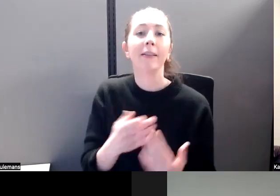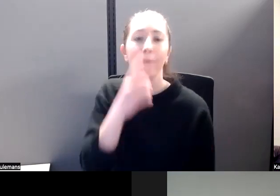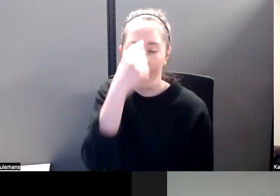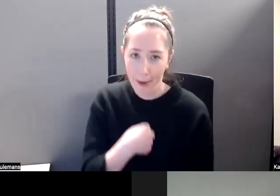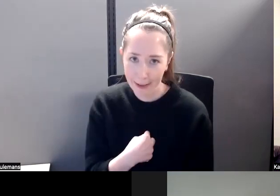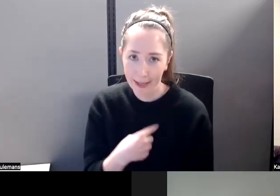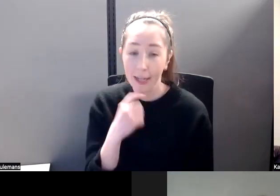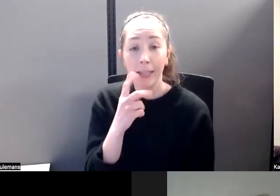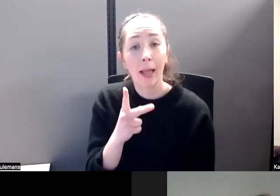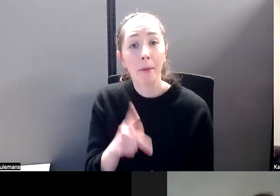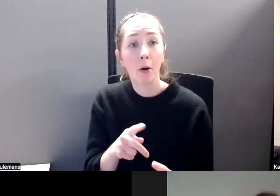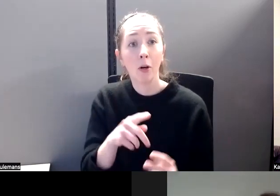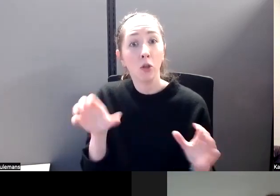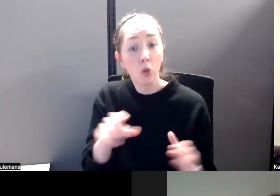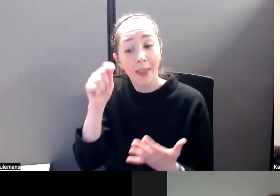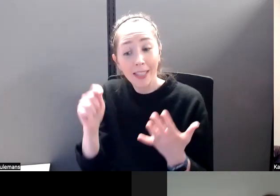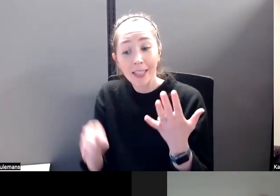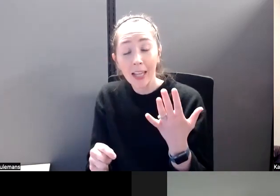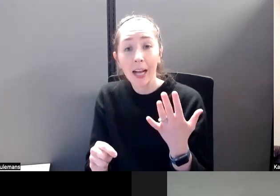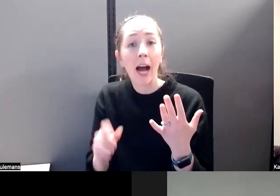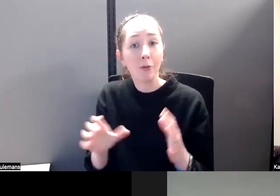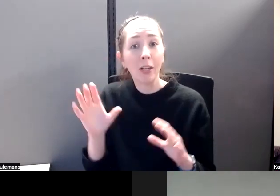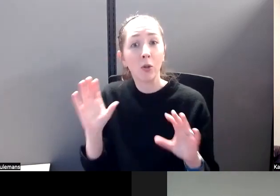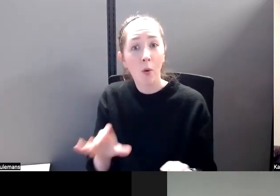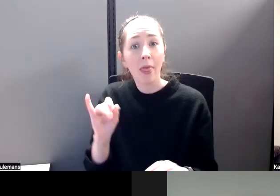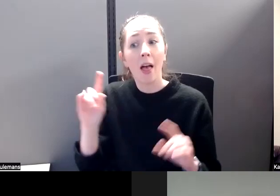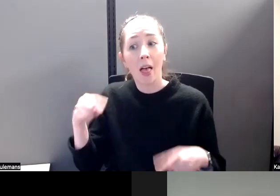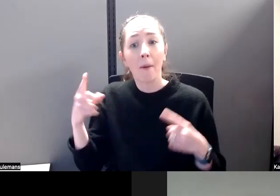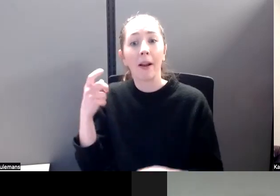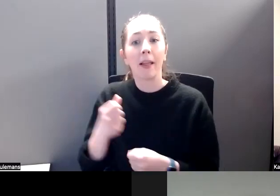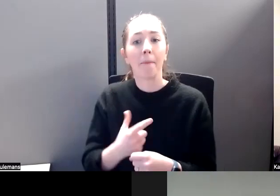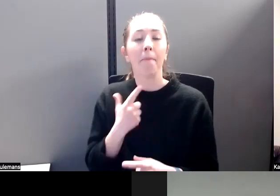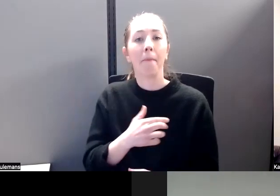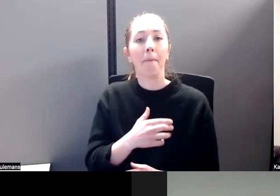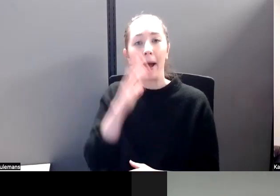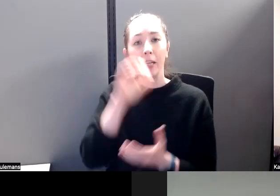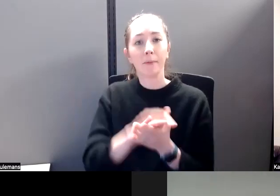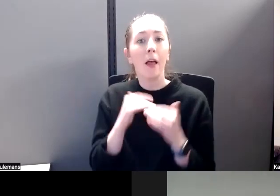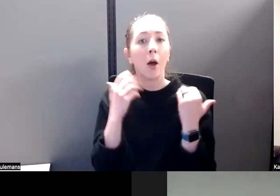Telling people what to do. Yes, I've been trying to do that for all my life. My husband's over it, so good.